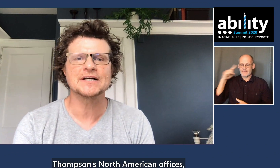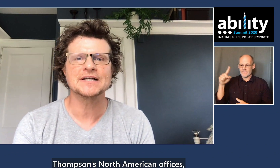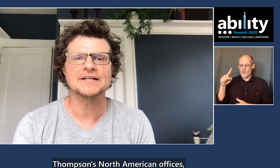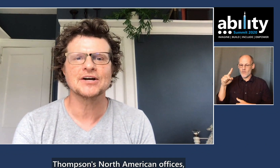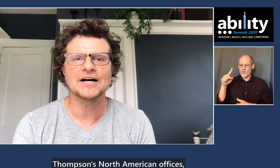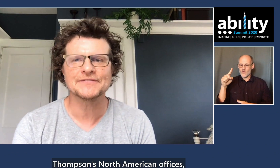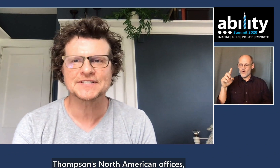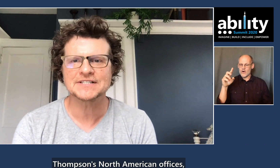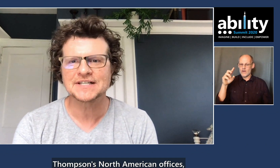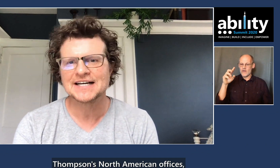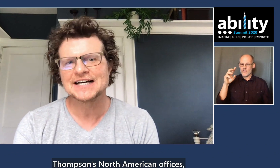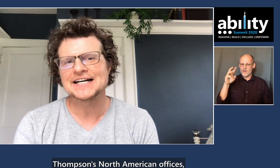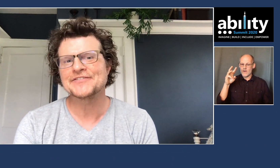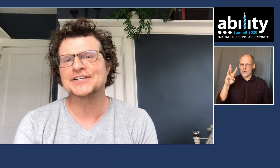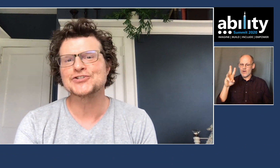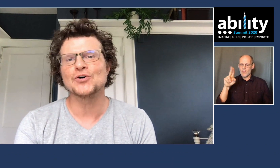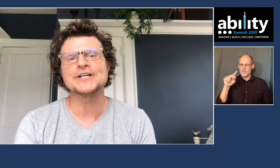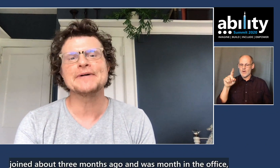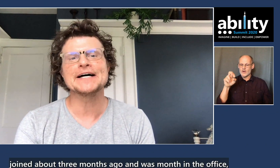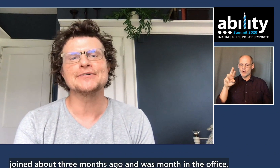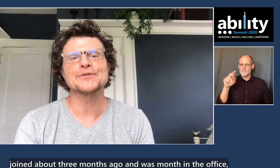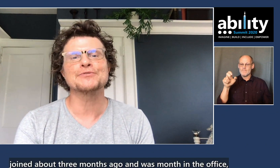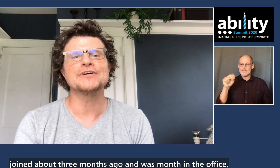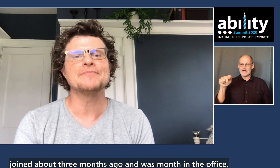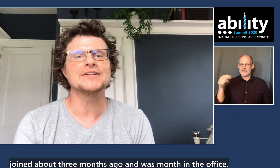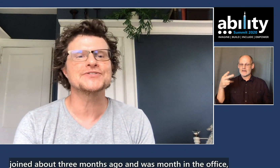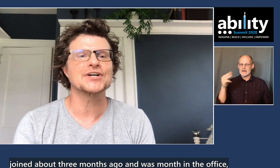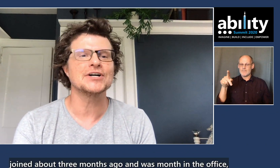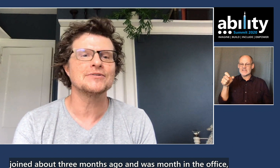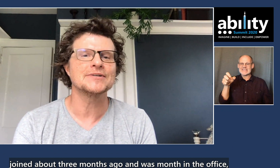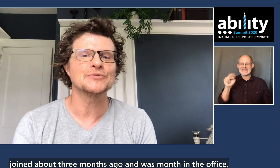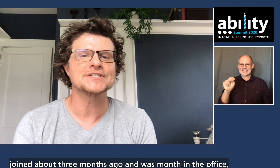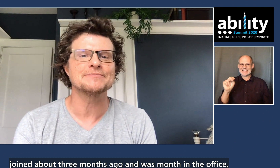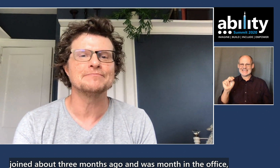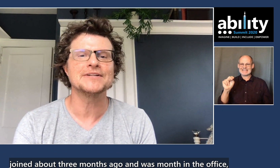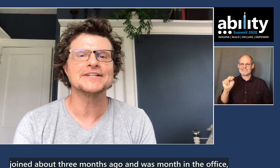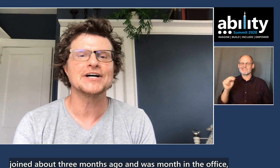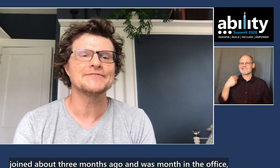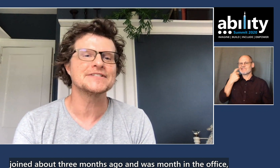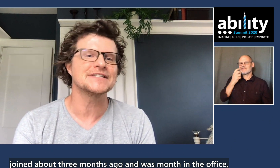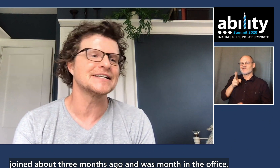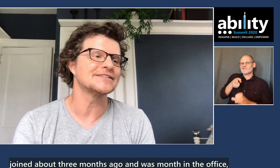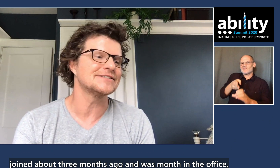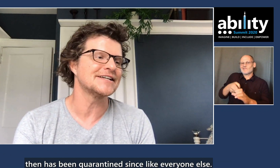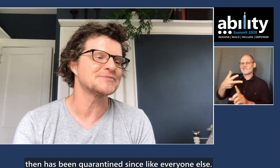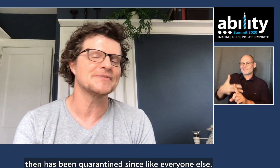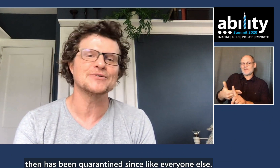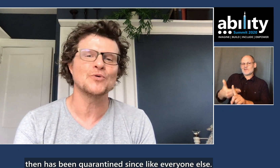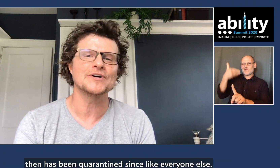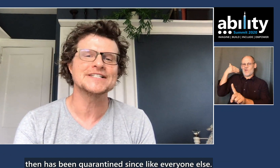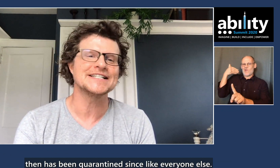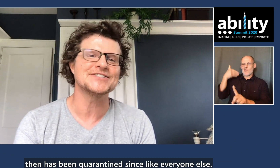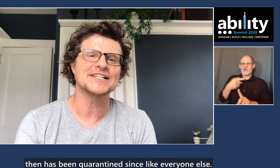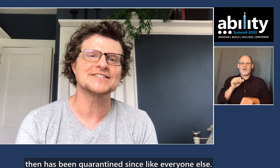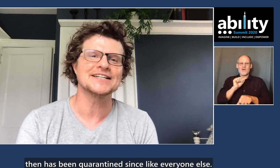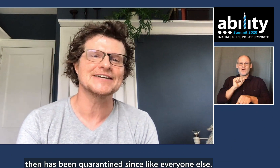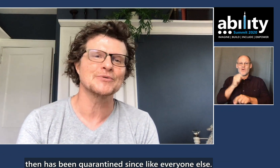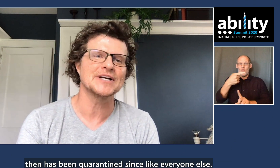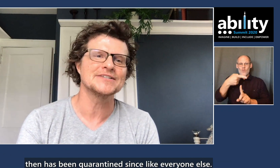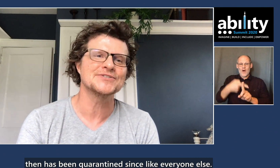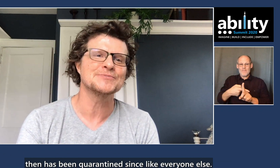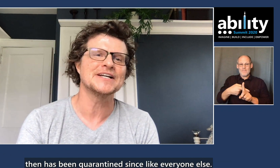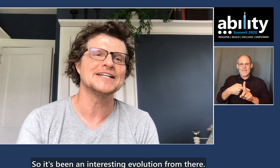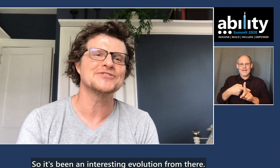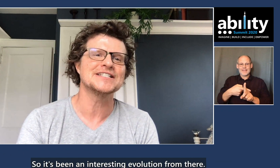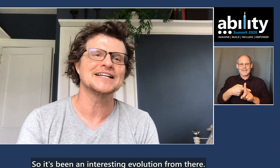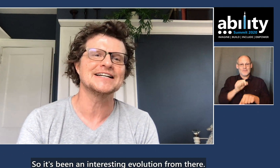North American offices. Joined about 3 months ago and was a month in the office, then has been quarantined since, like